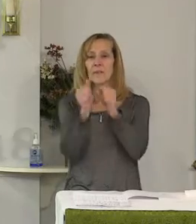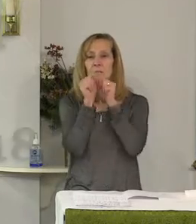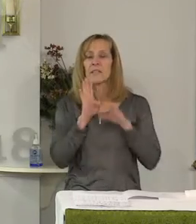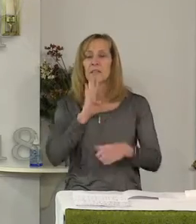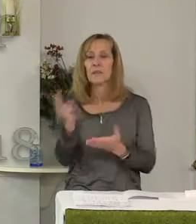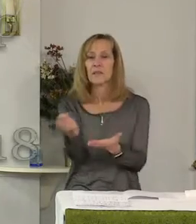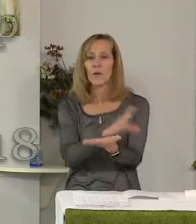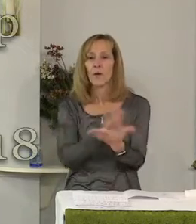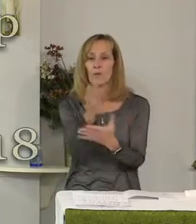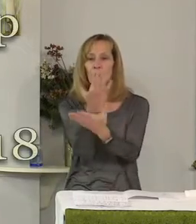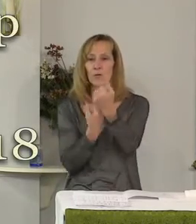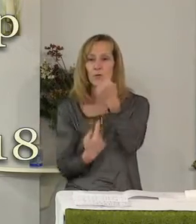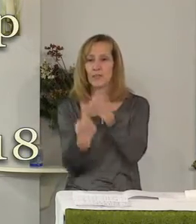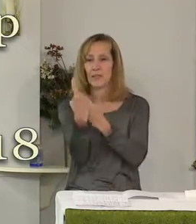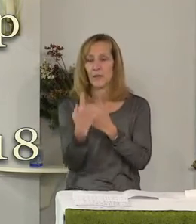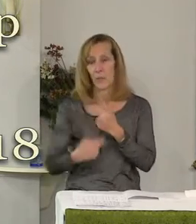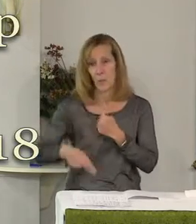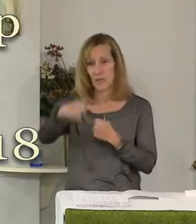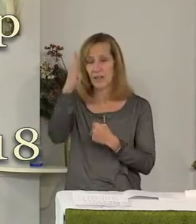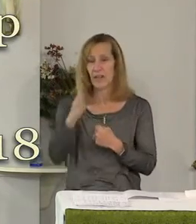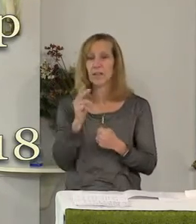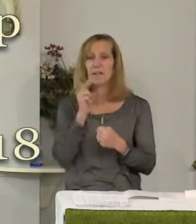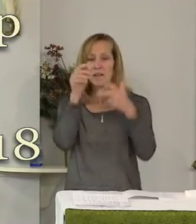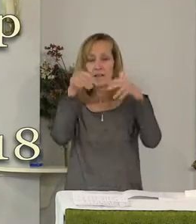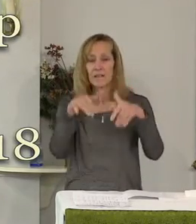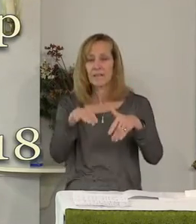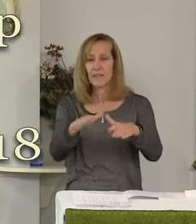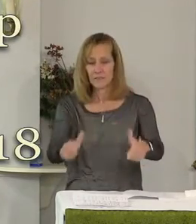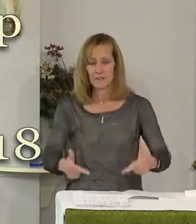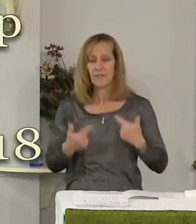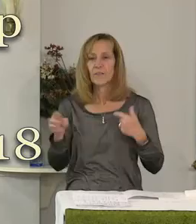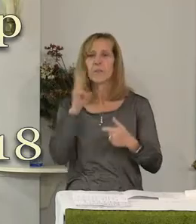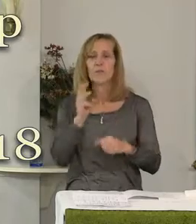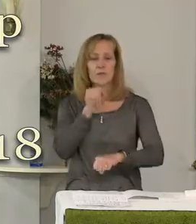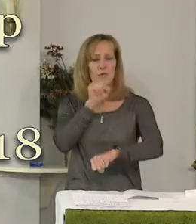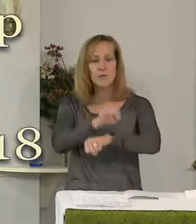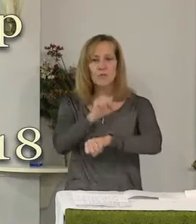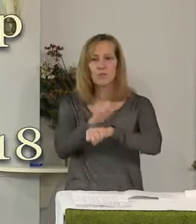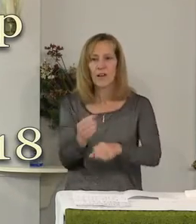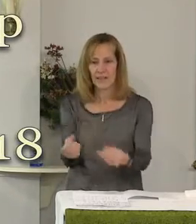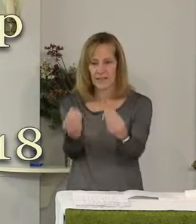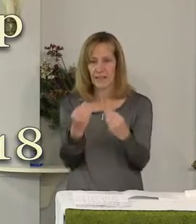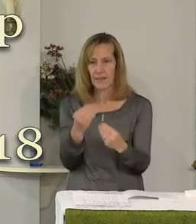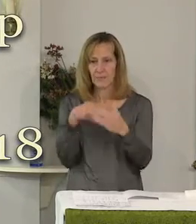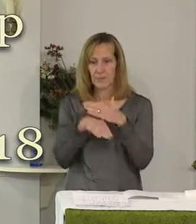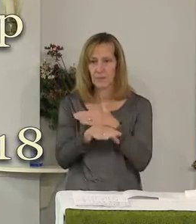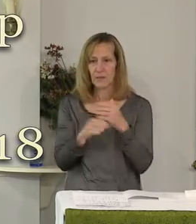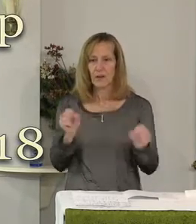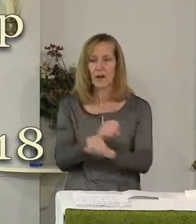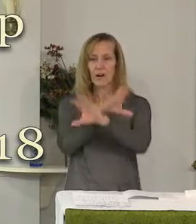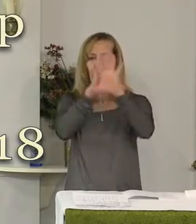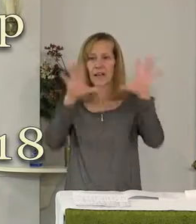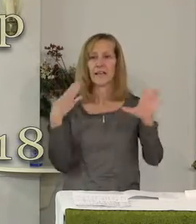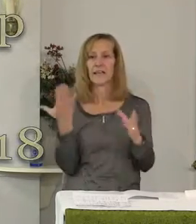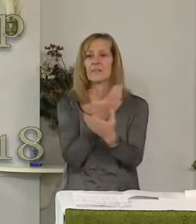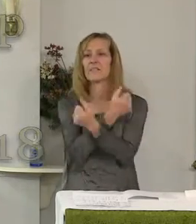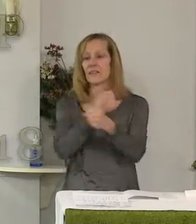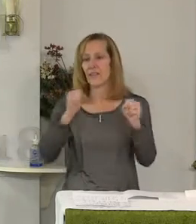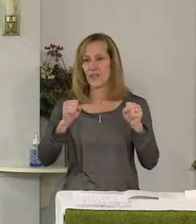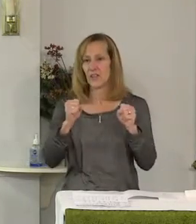Blessed be the Holy Trinity, one God, the fountain of living water, the rock which gave us birth, our light and our